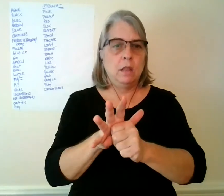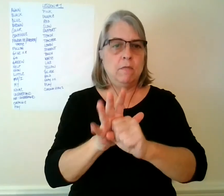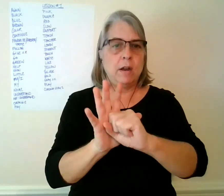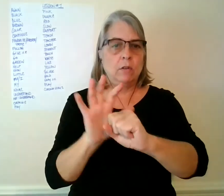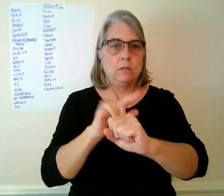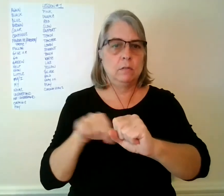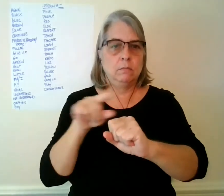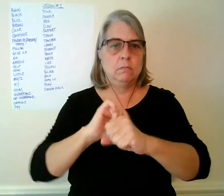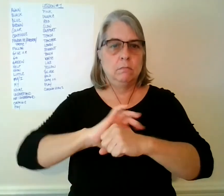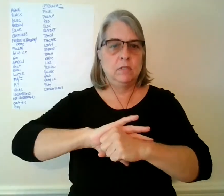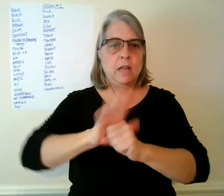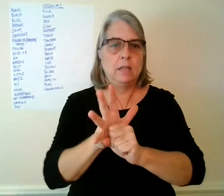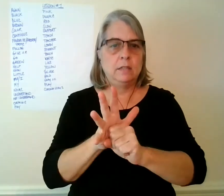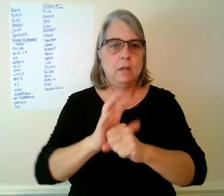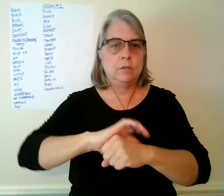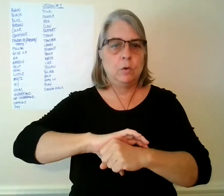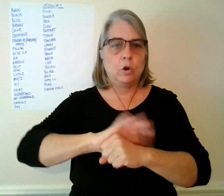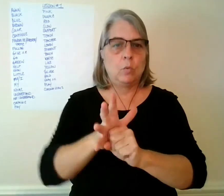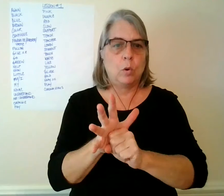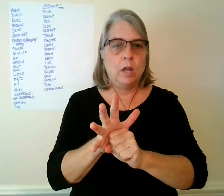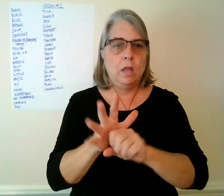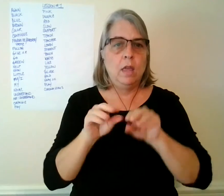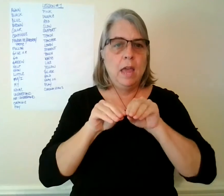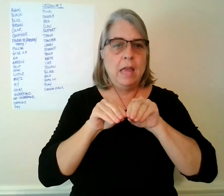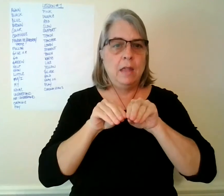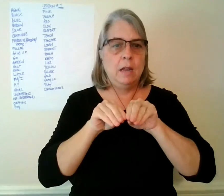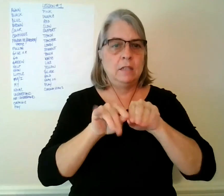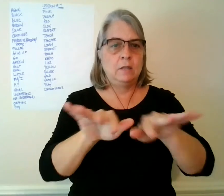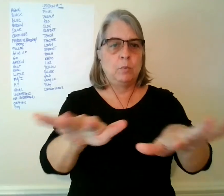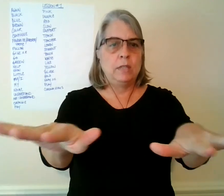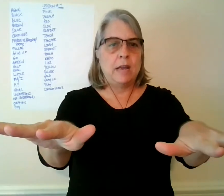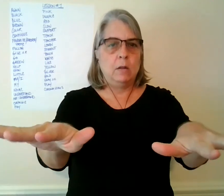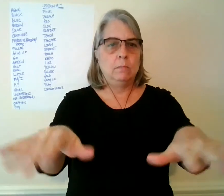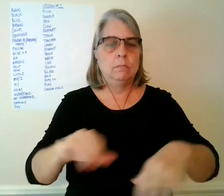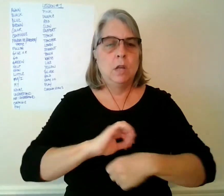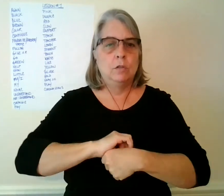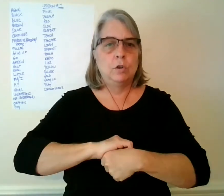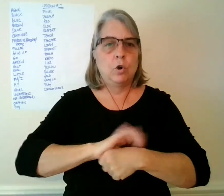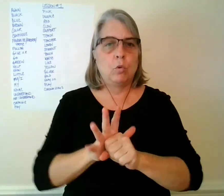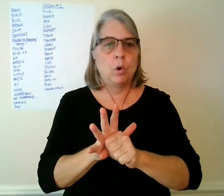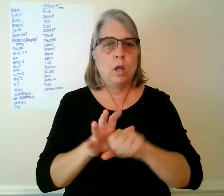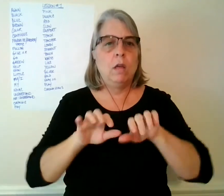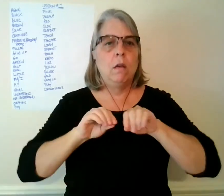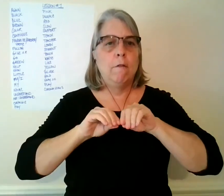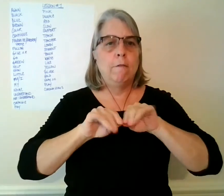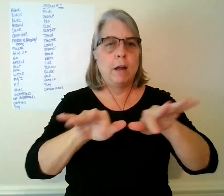the virus cell itself. So corona, and then it spreads out. So